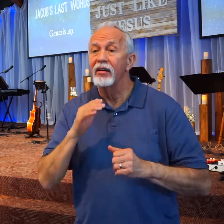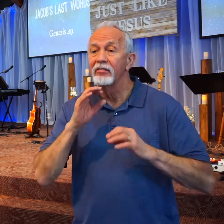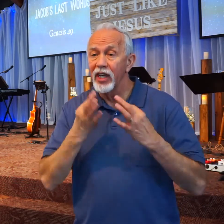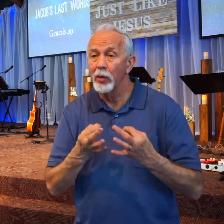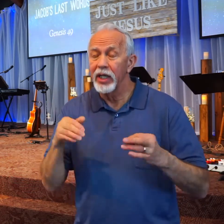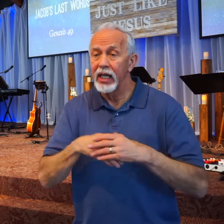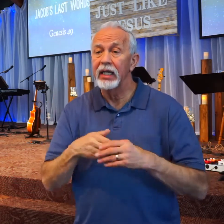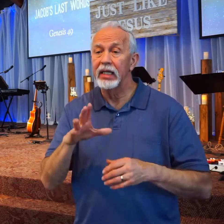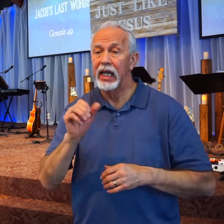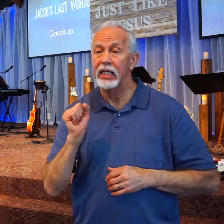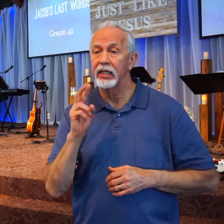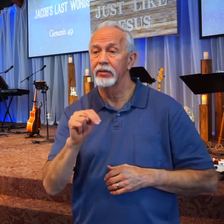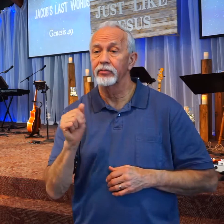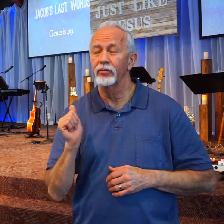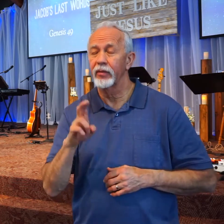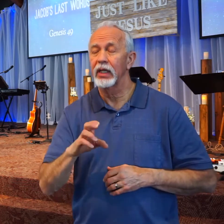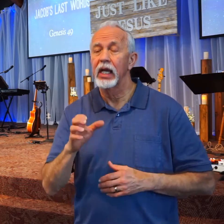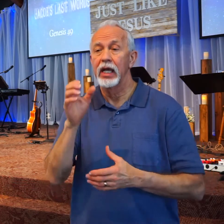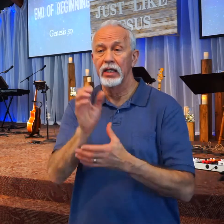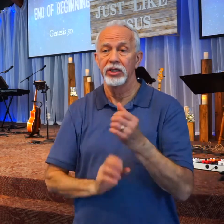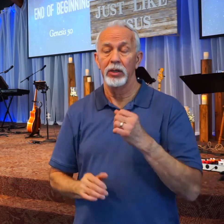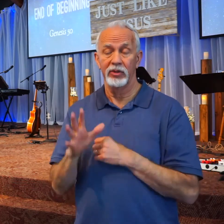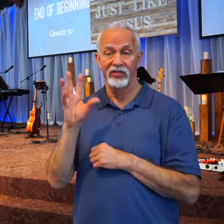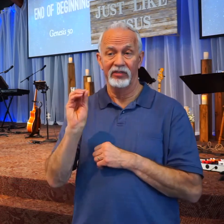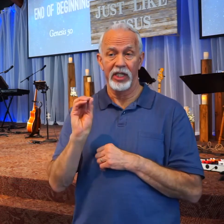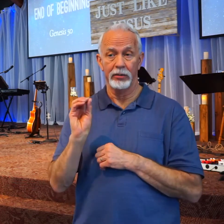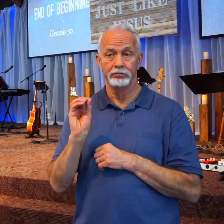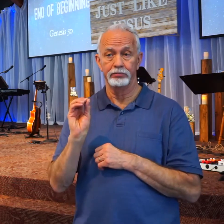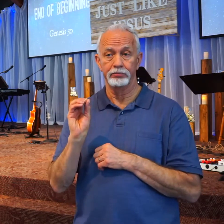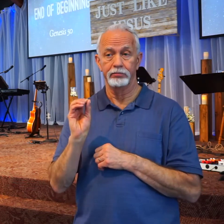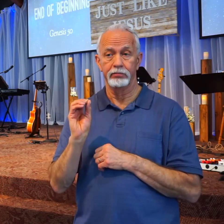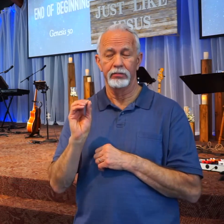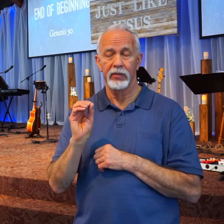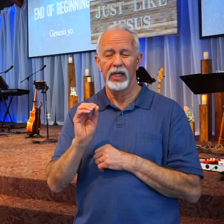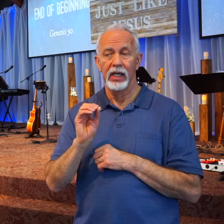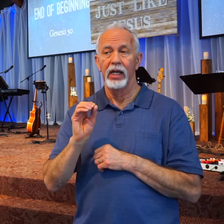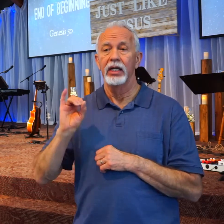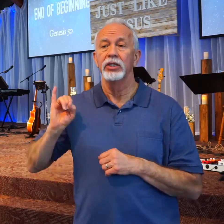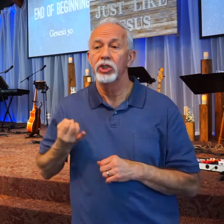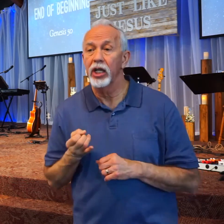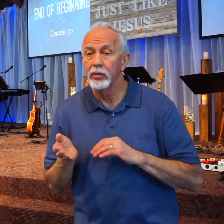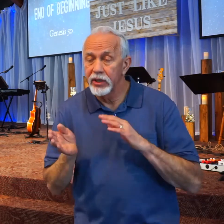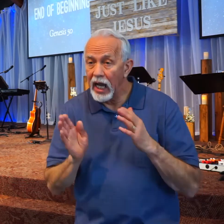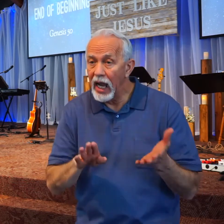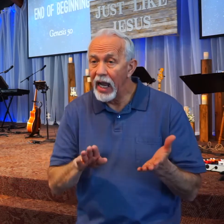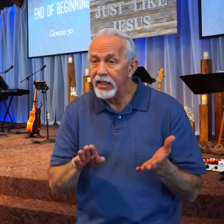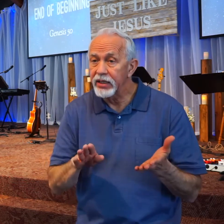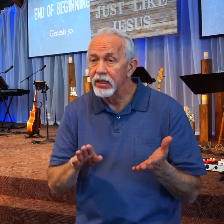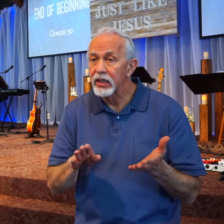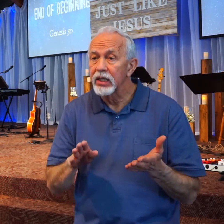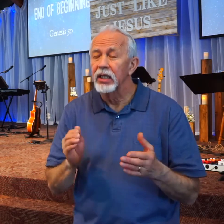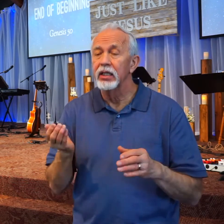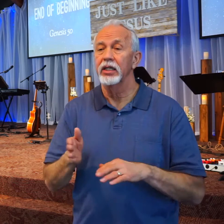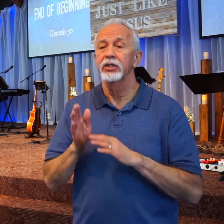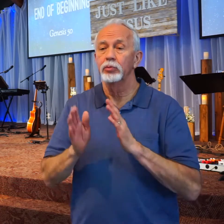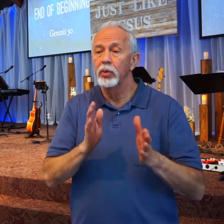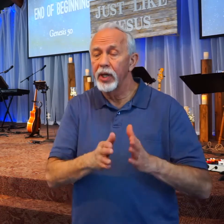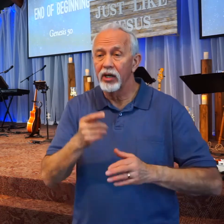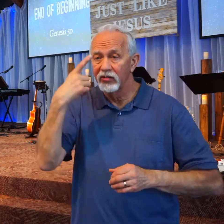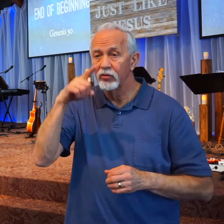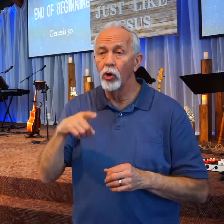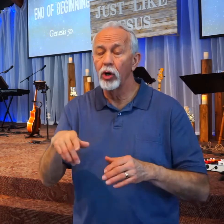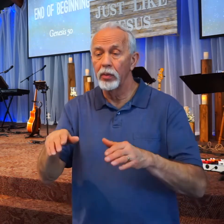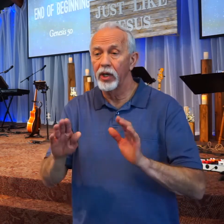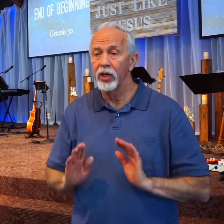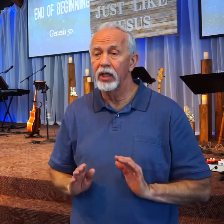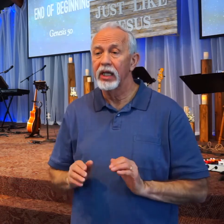Canaan. Chapter 50, the end of the beginning. Jacob dies. Jacob was embalmed. Everybody, including